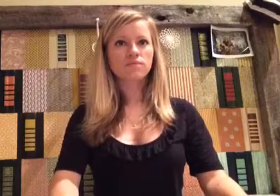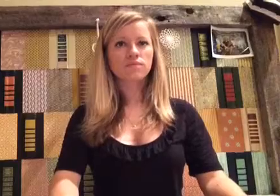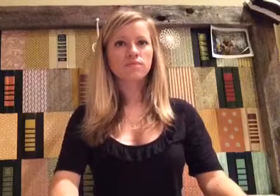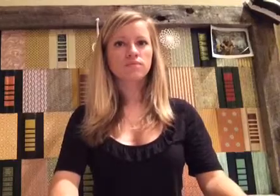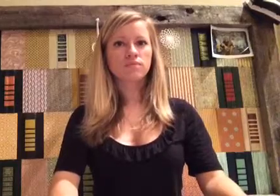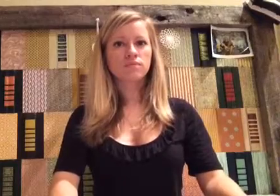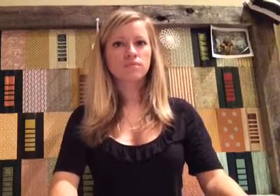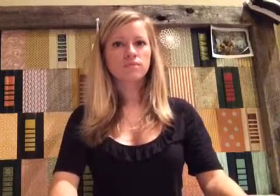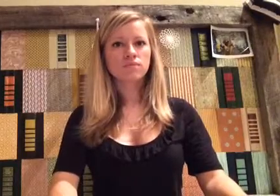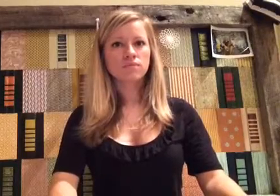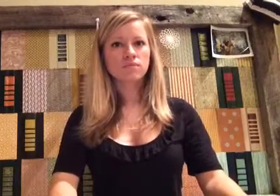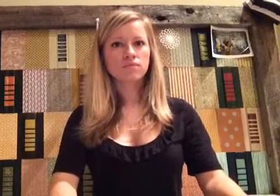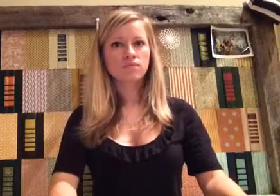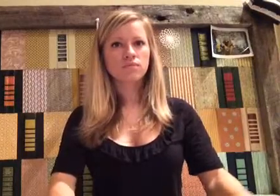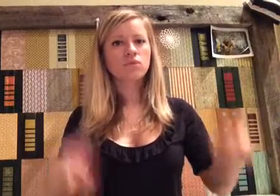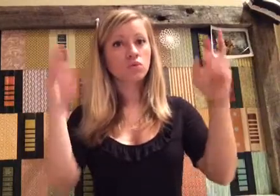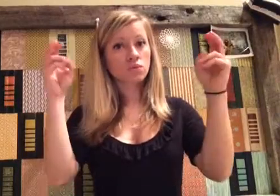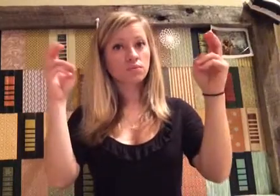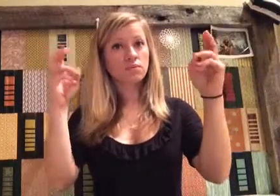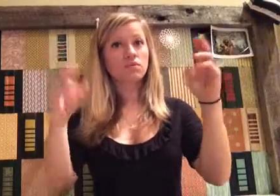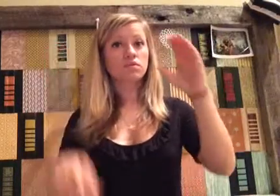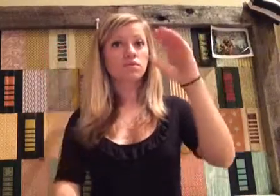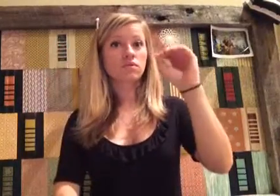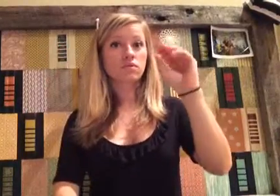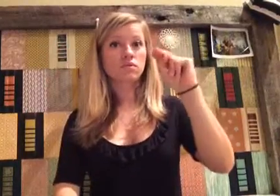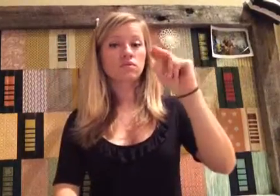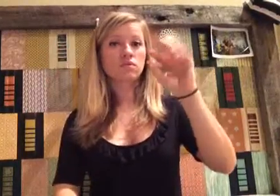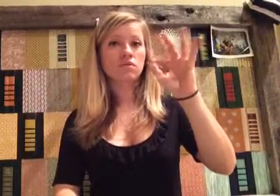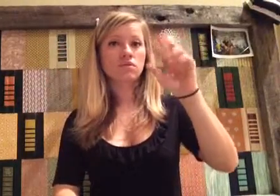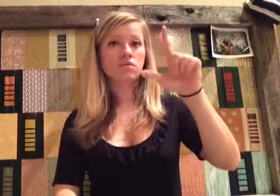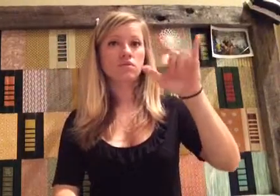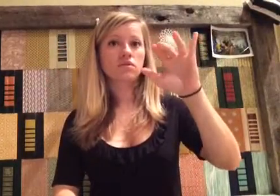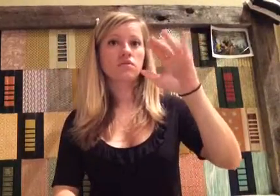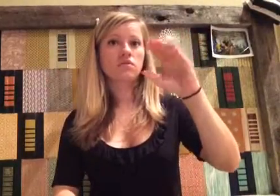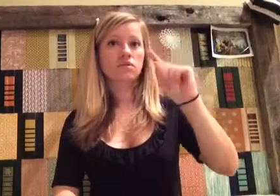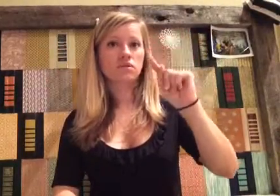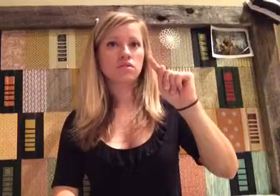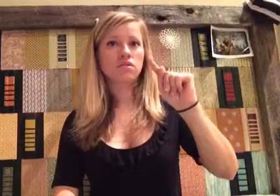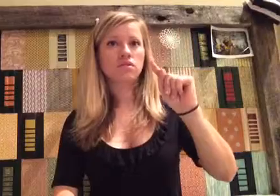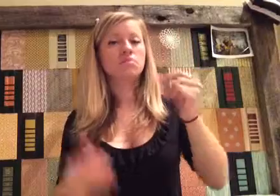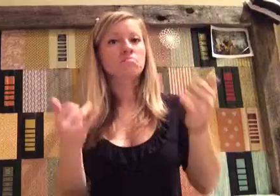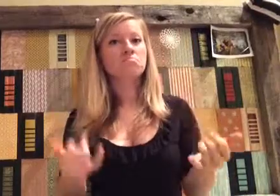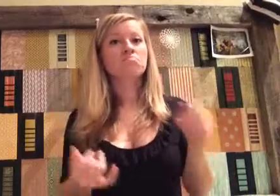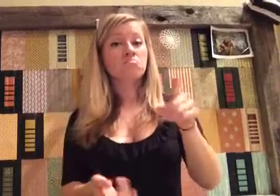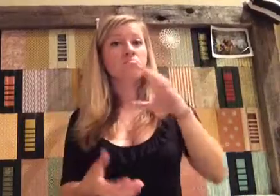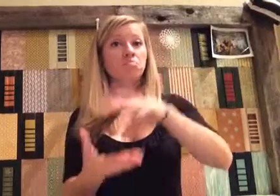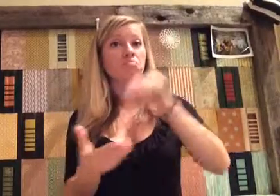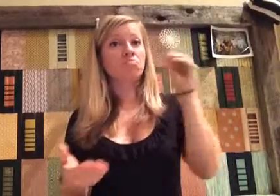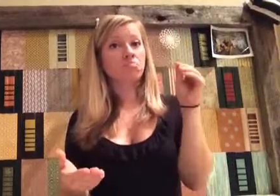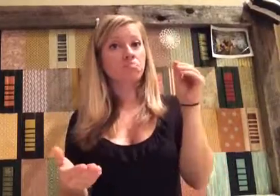Conflict. During this lesson, you will learn about the different types of conflict that exist in a